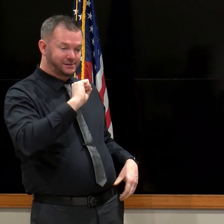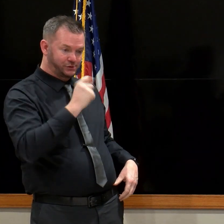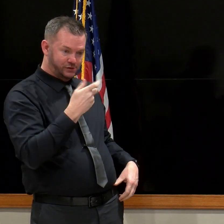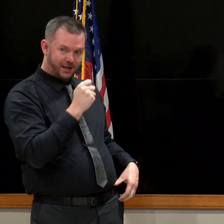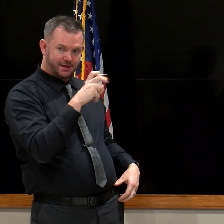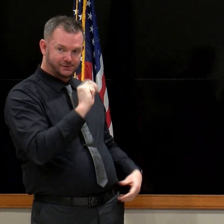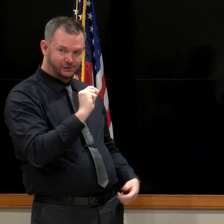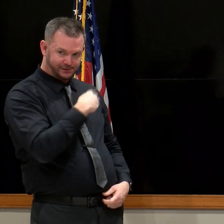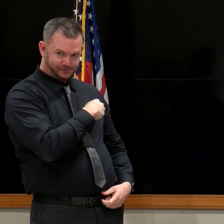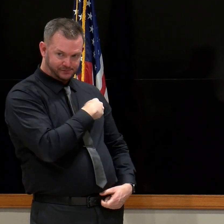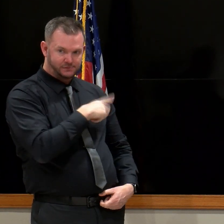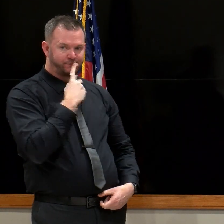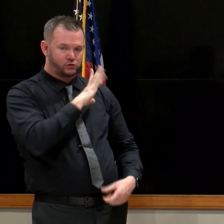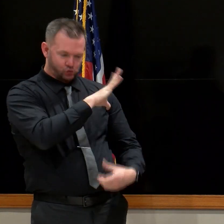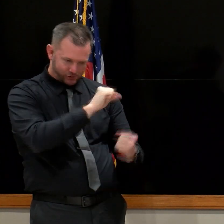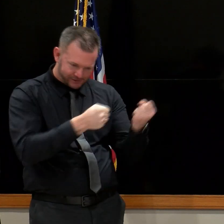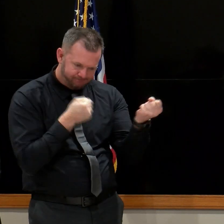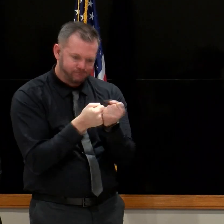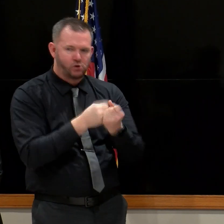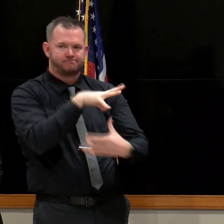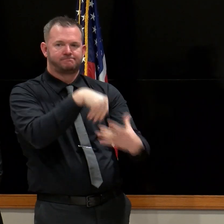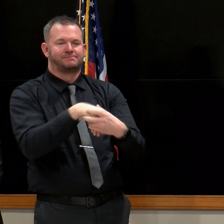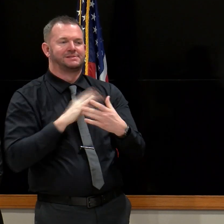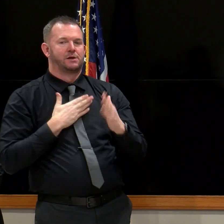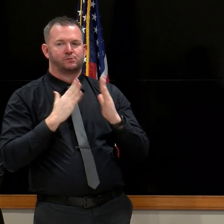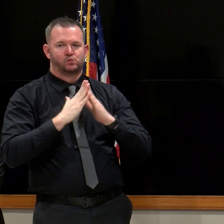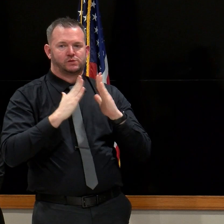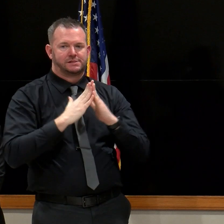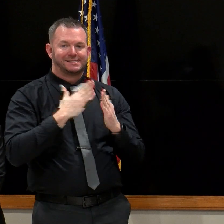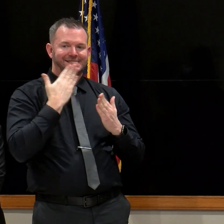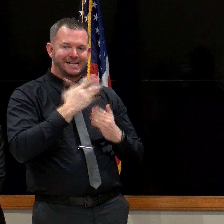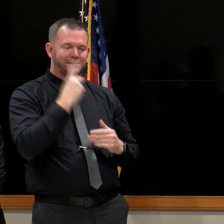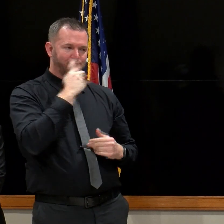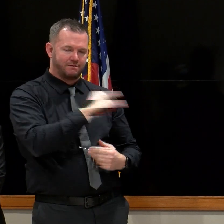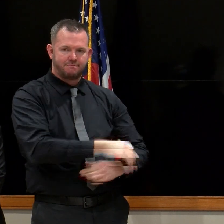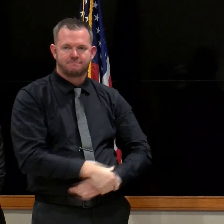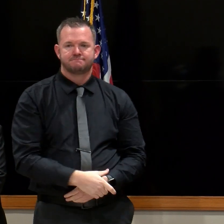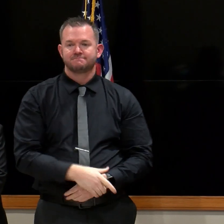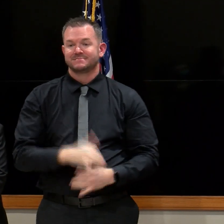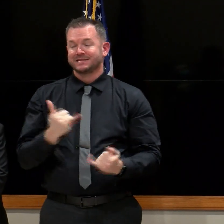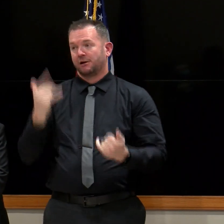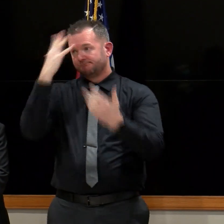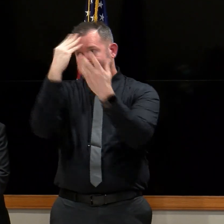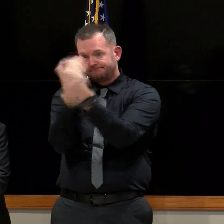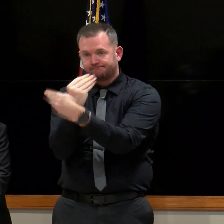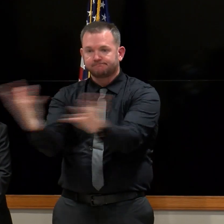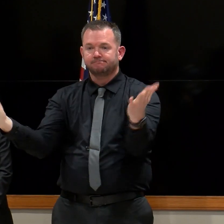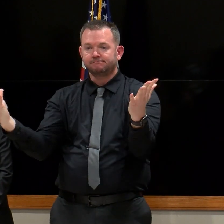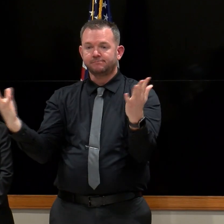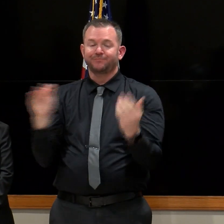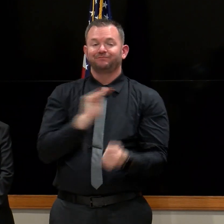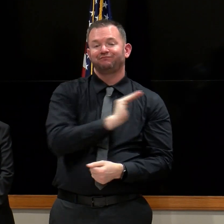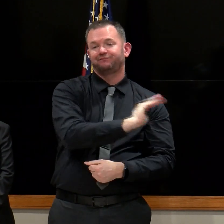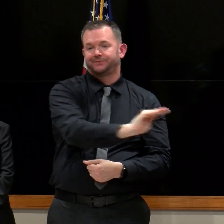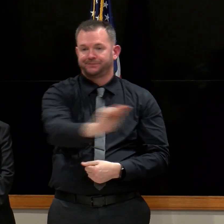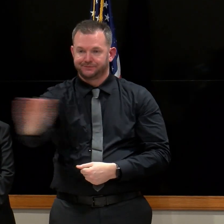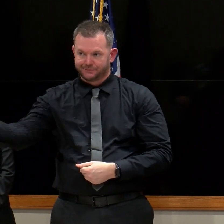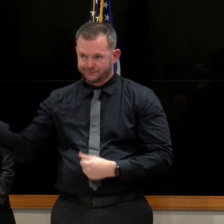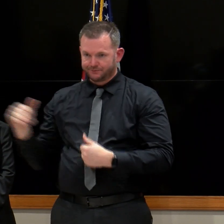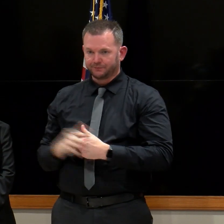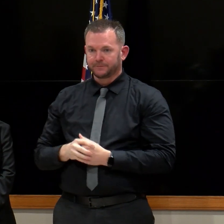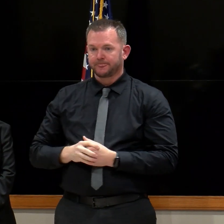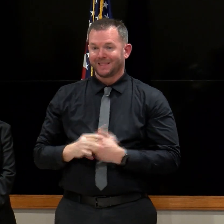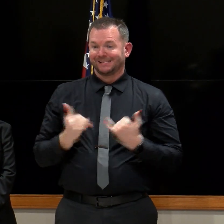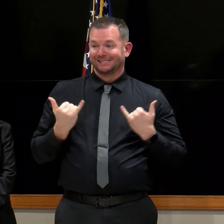that. I just want to pick up on a couple of things. From an epidemiologic standpoint, when we look at with the contact